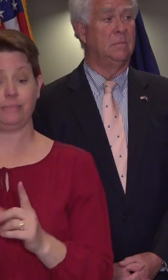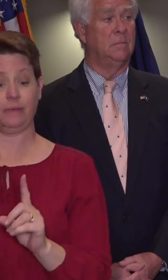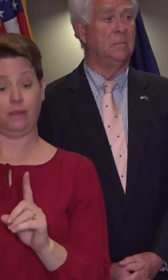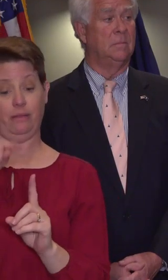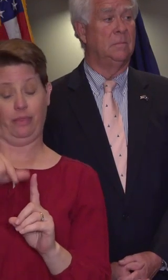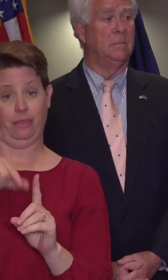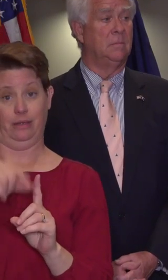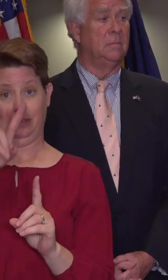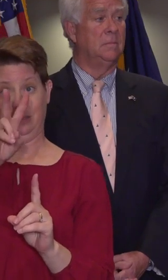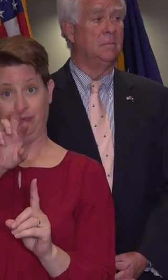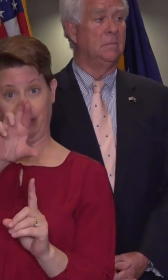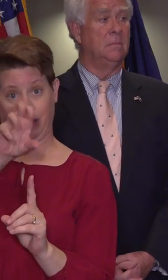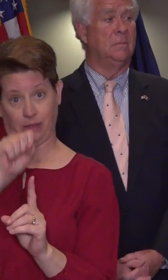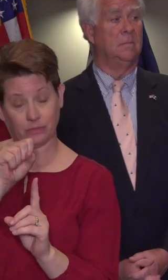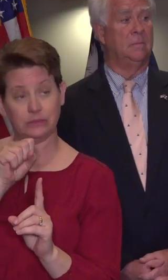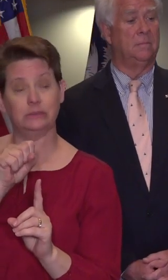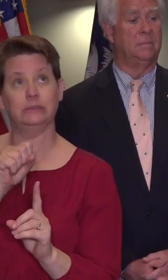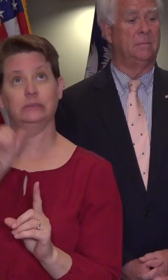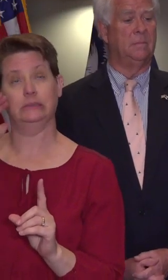particular virus